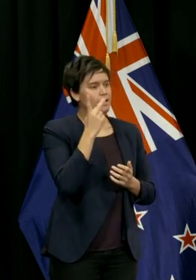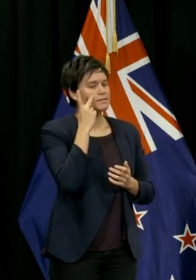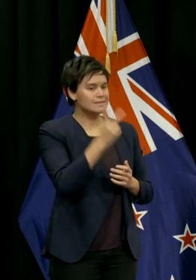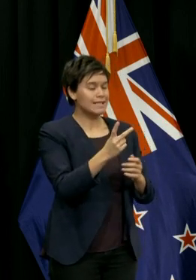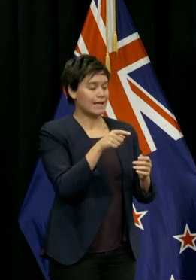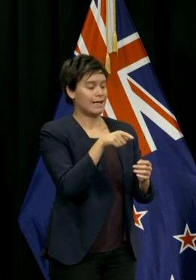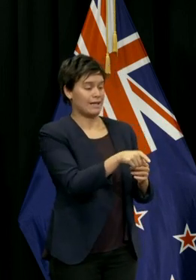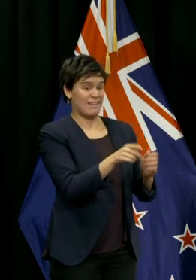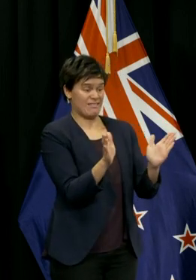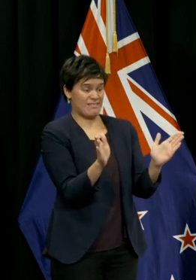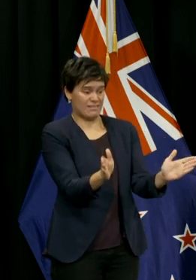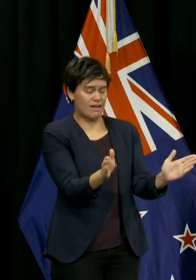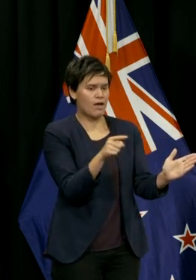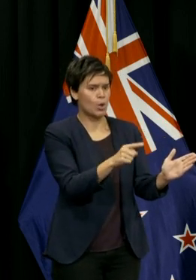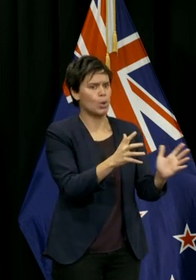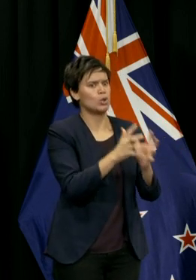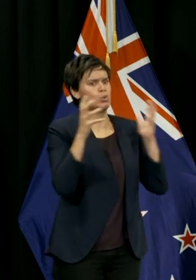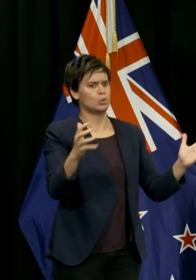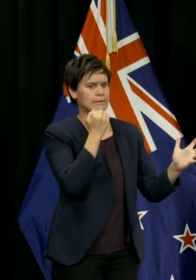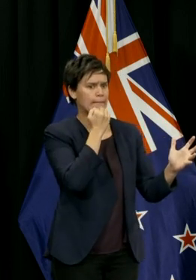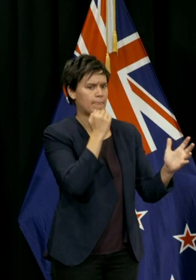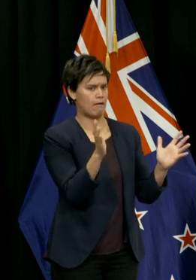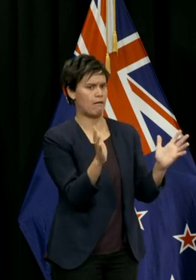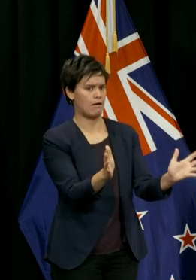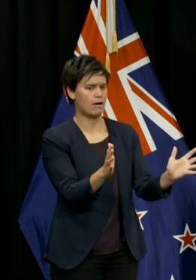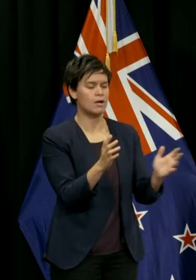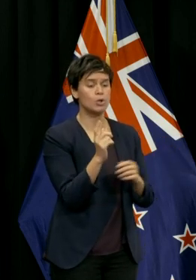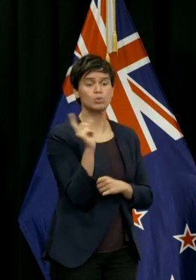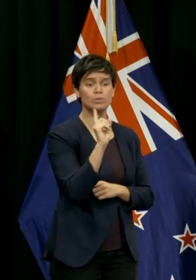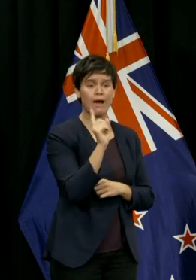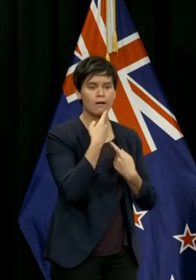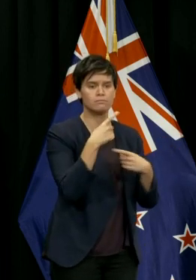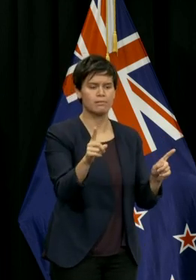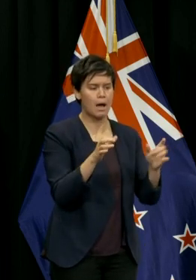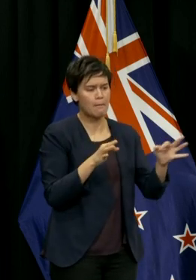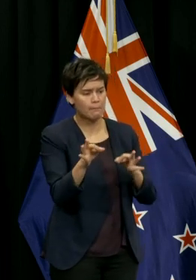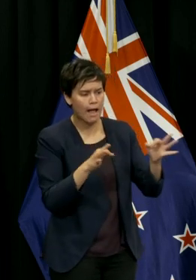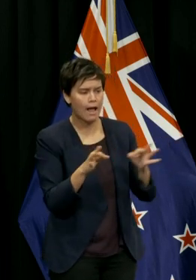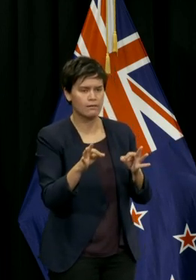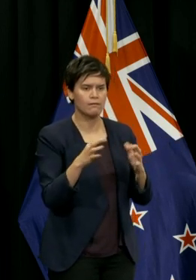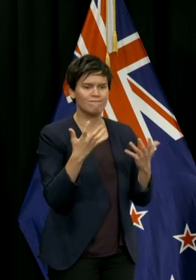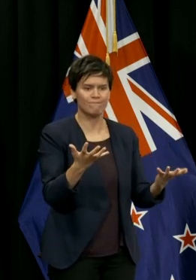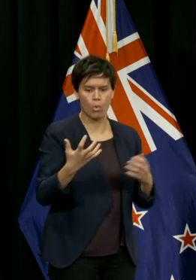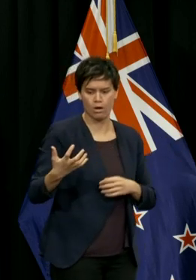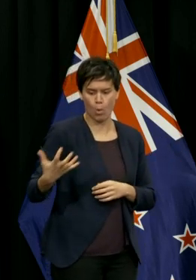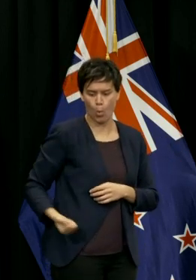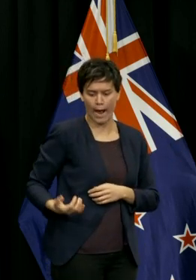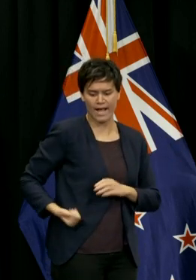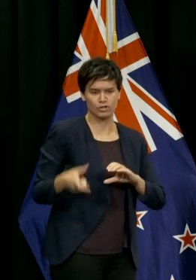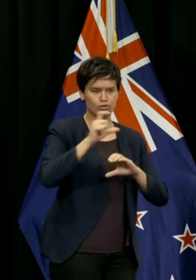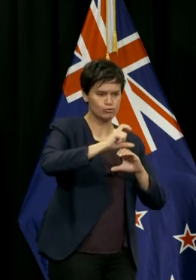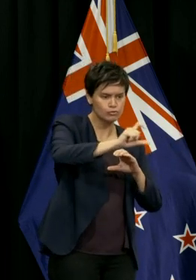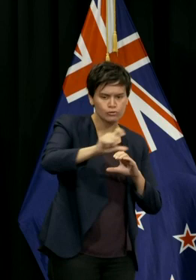of the shock. You've heard from the numbers I gave today around the wage subsidy scheme, hundreds of thousands of New Zealanders' jobs are being saved,